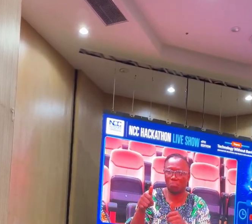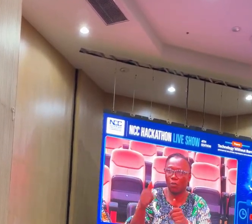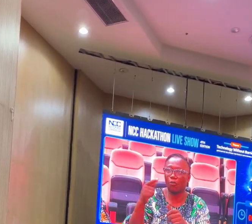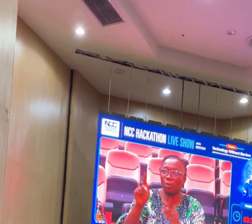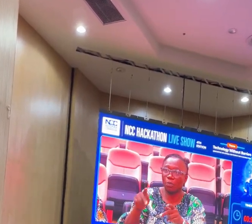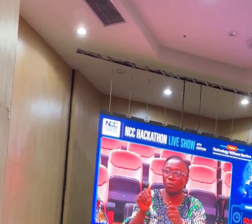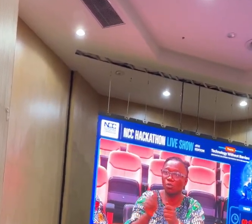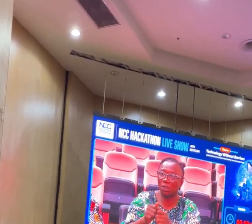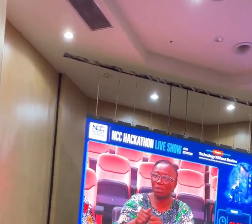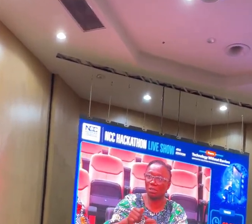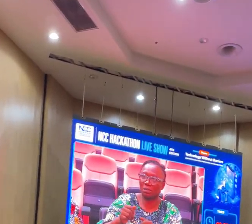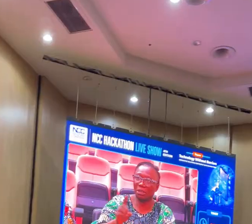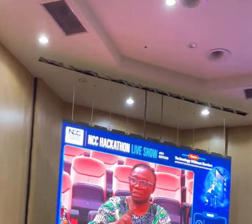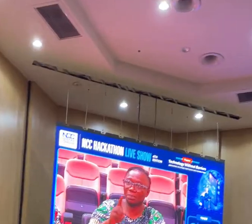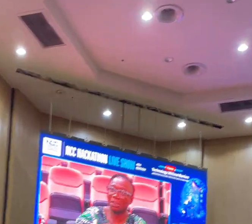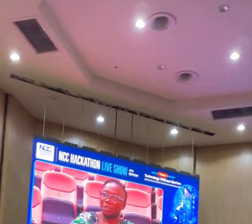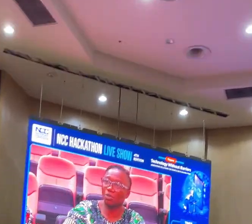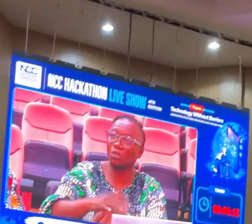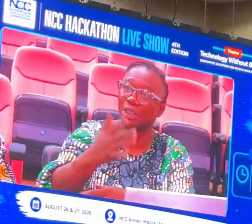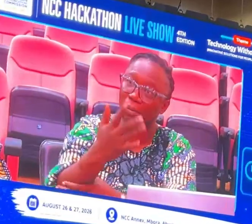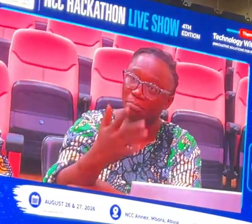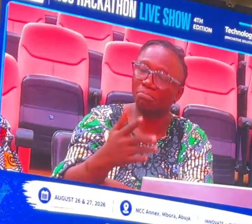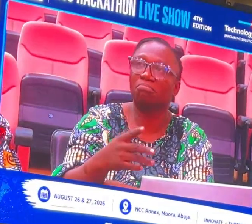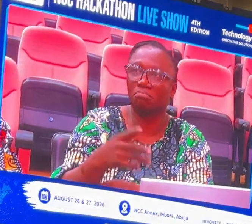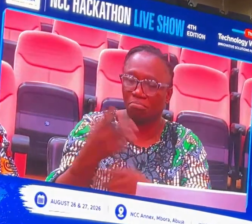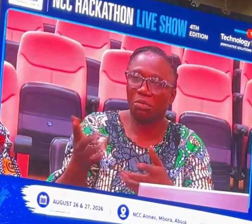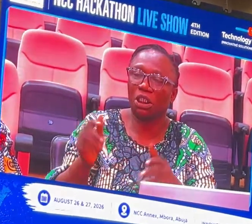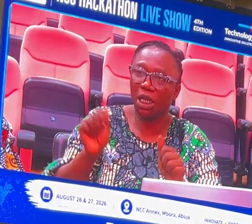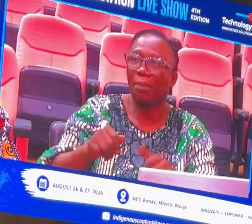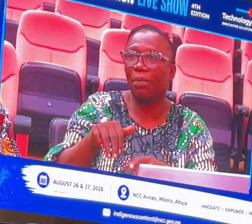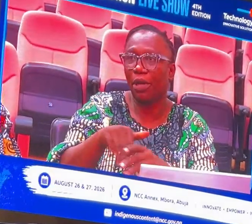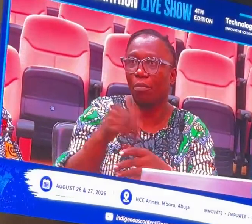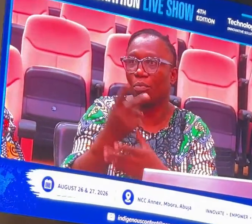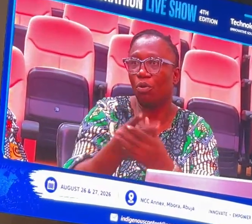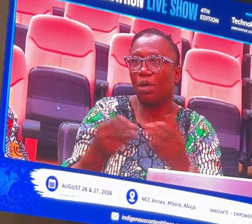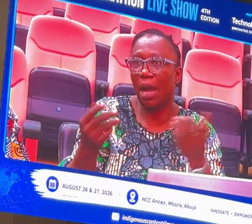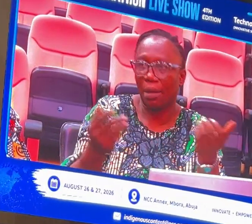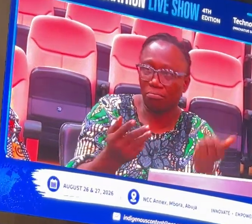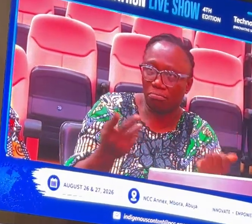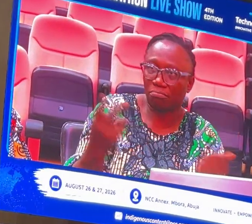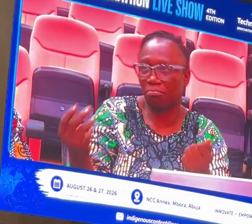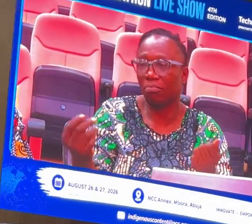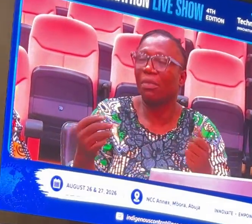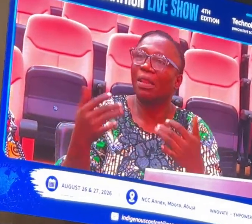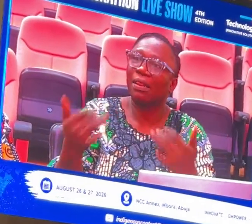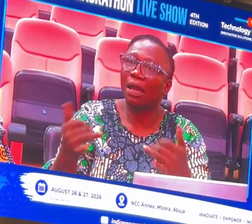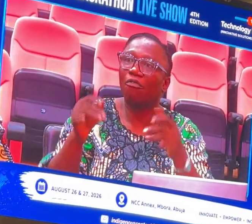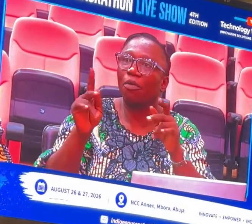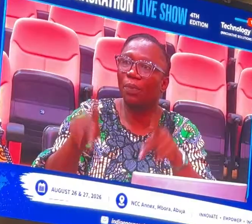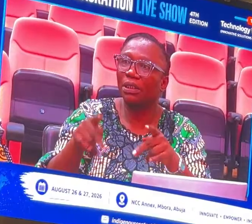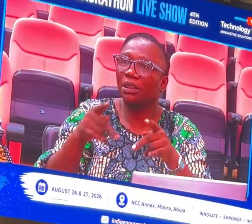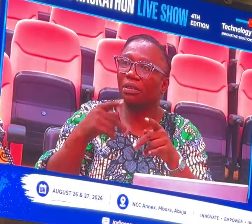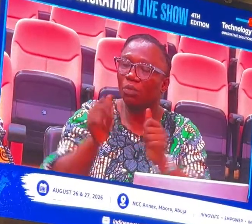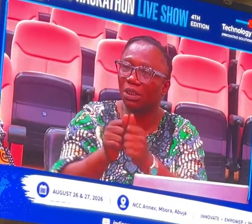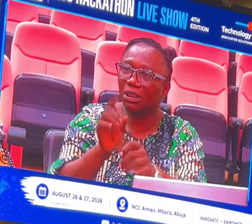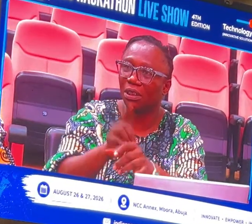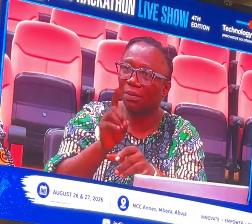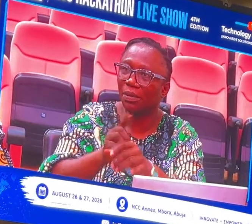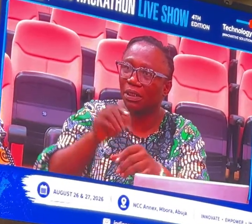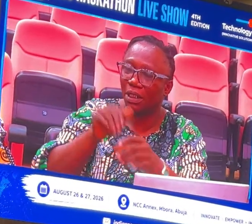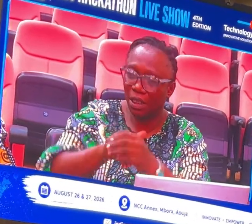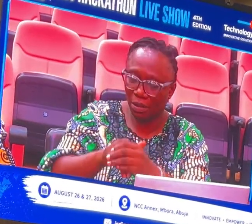your arm is wonderful for persons with disability, with those are